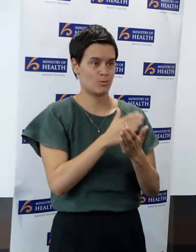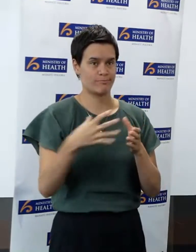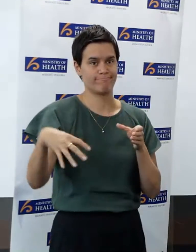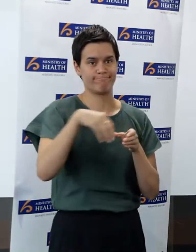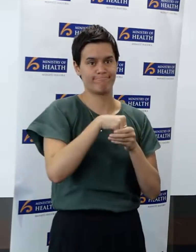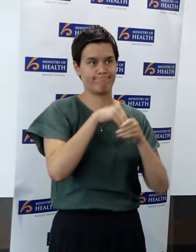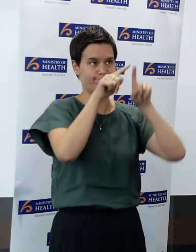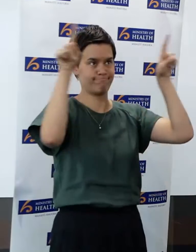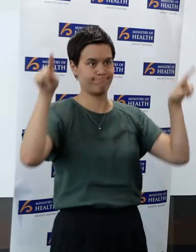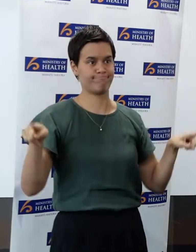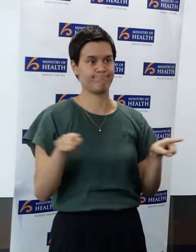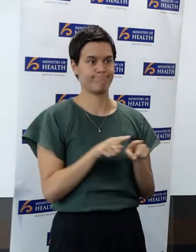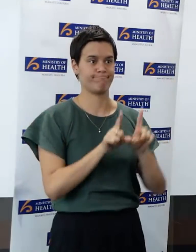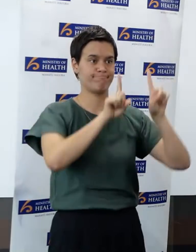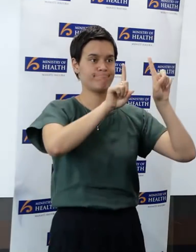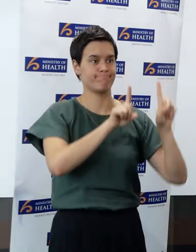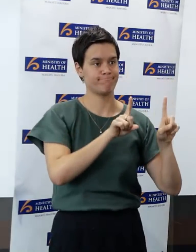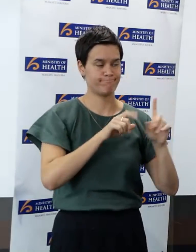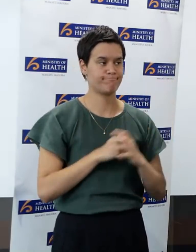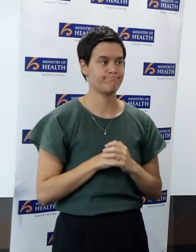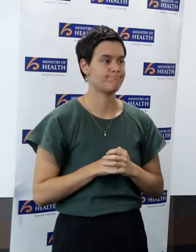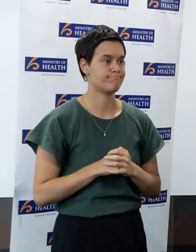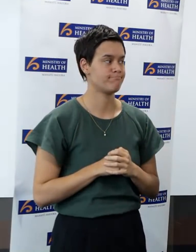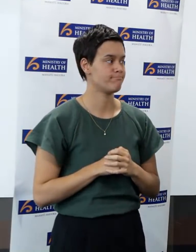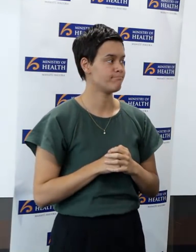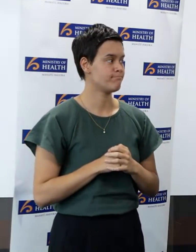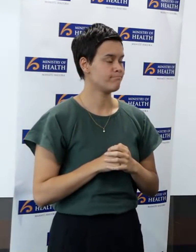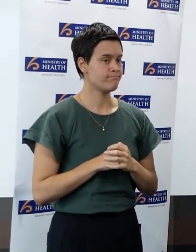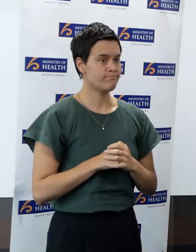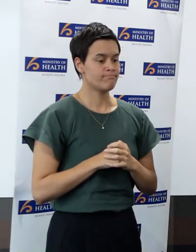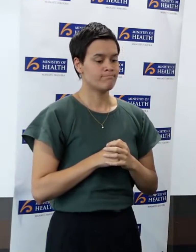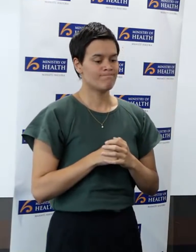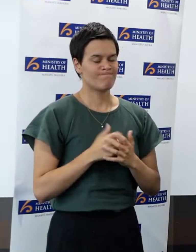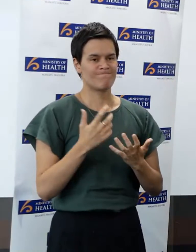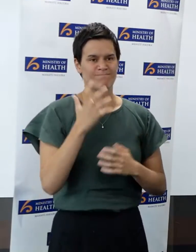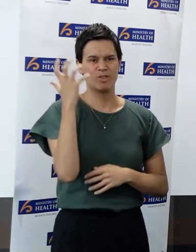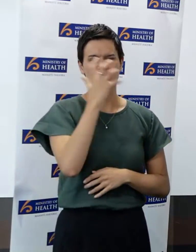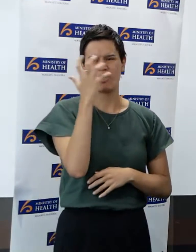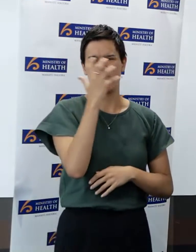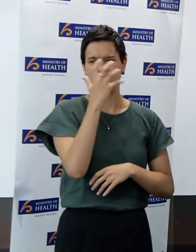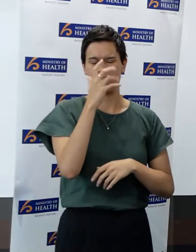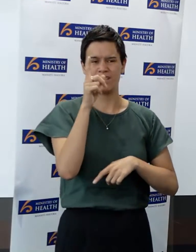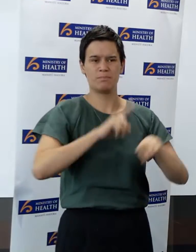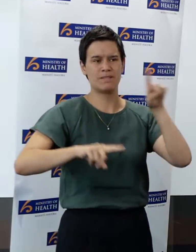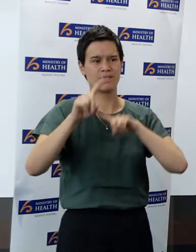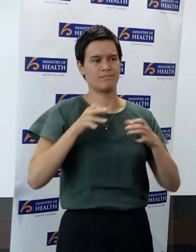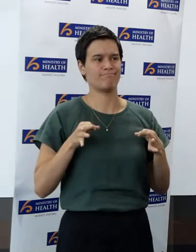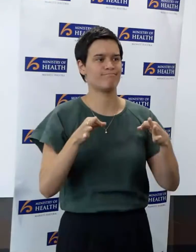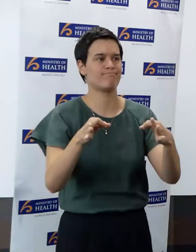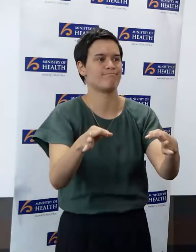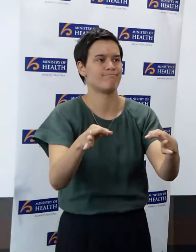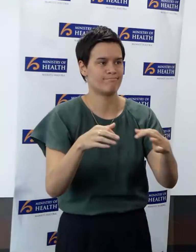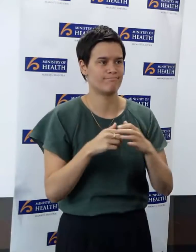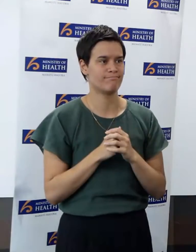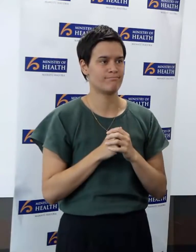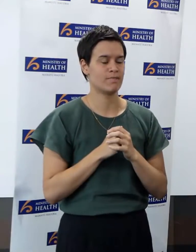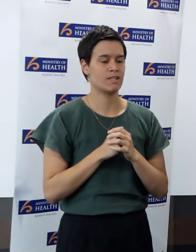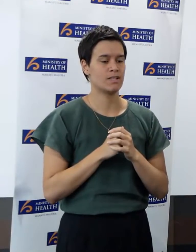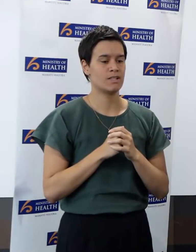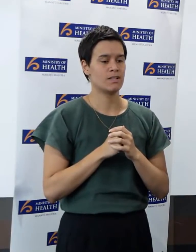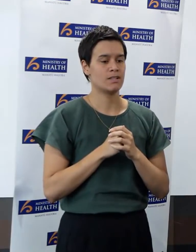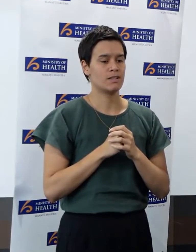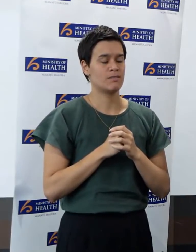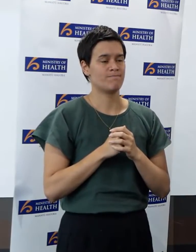in the picture. I would be most grateful. I am very sorry for the delay in this media conference, and what I can say is I have just